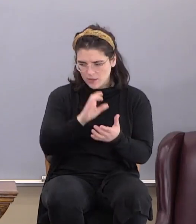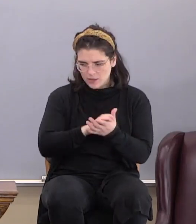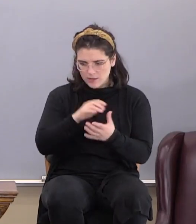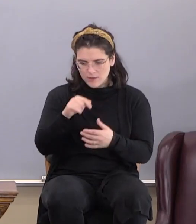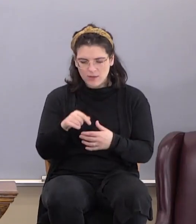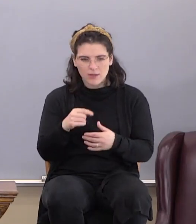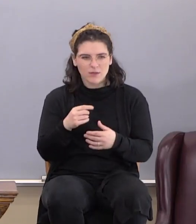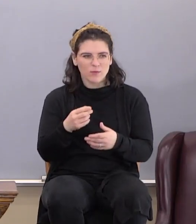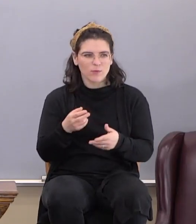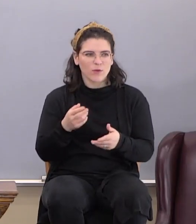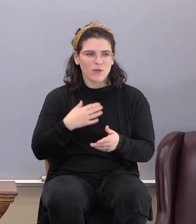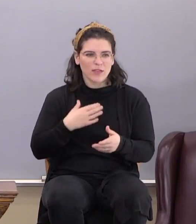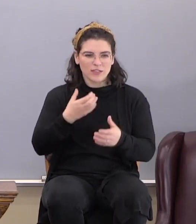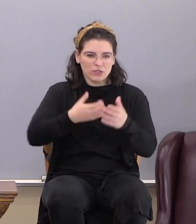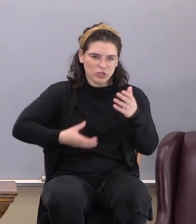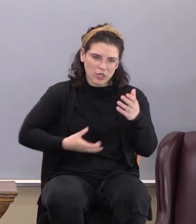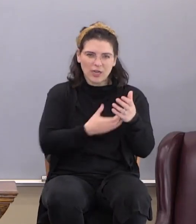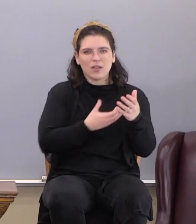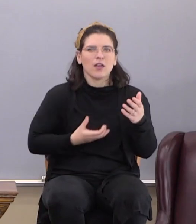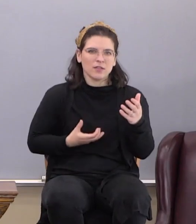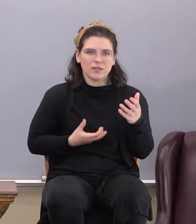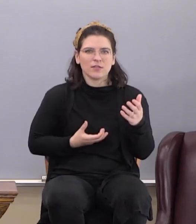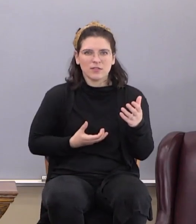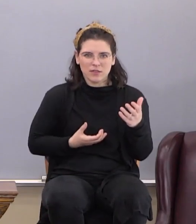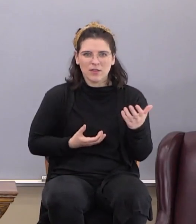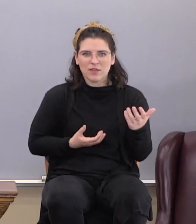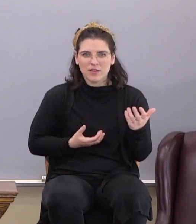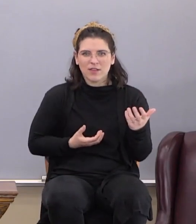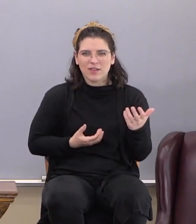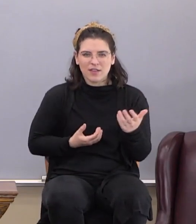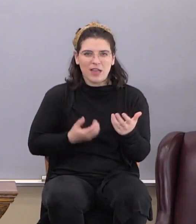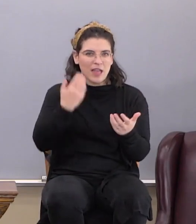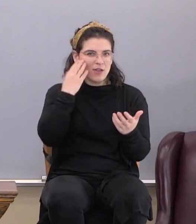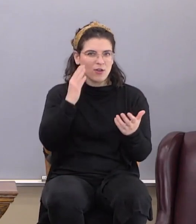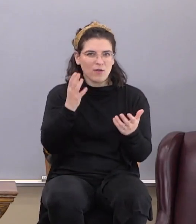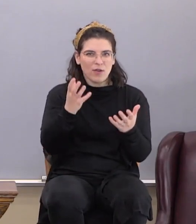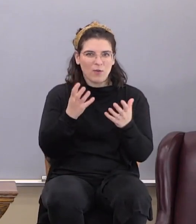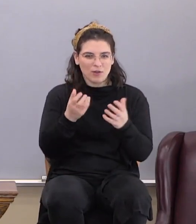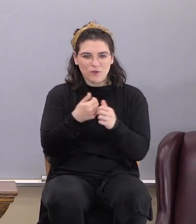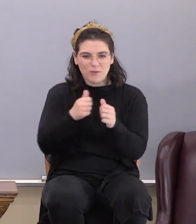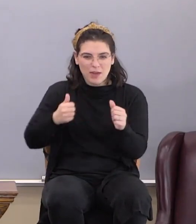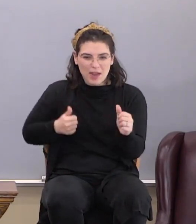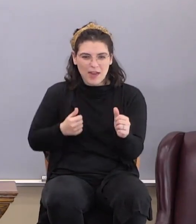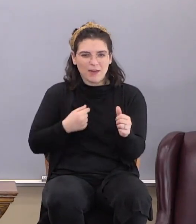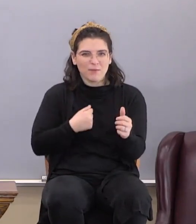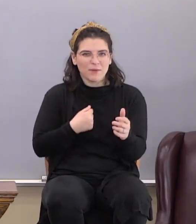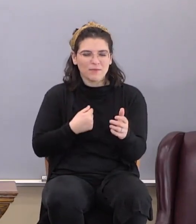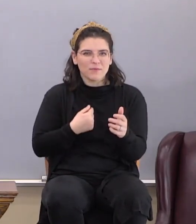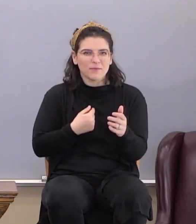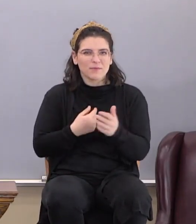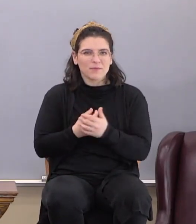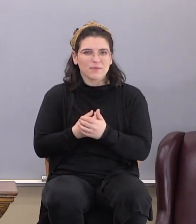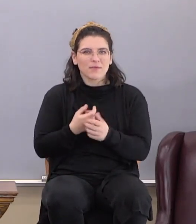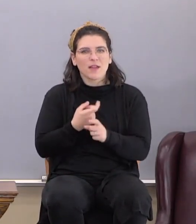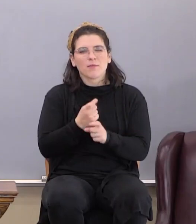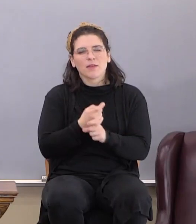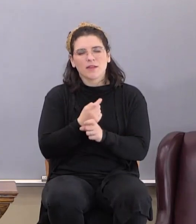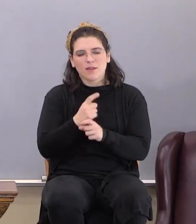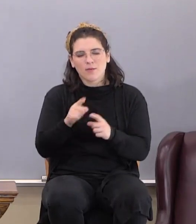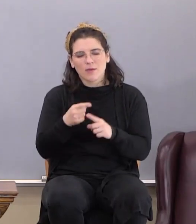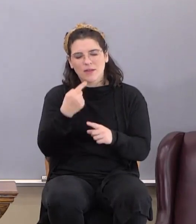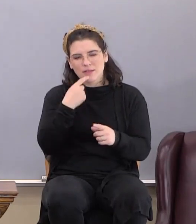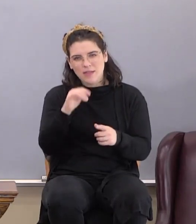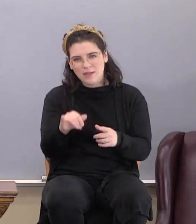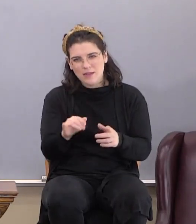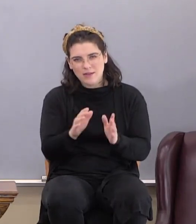both carrying shotguns, and I'm like, I don't know if I want him behind me. I'm just kidding when I say that,